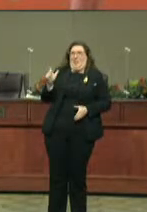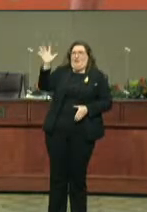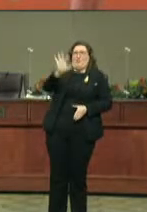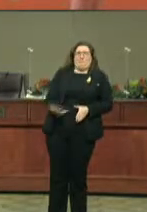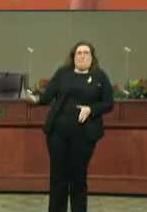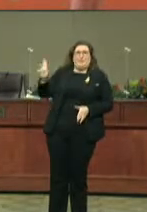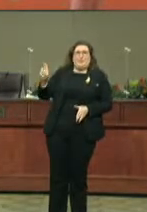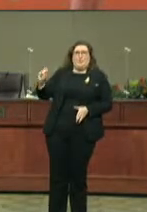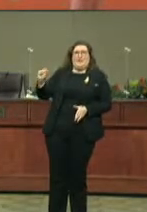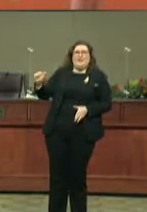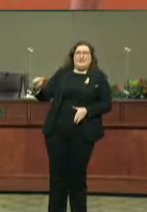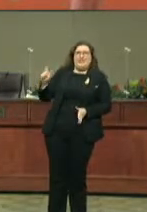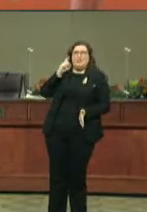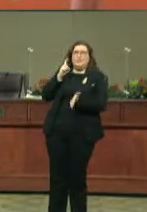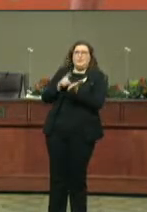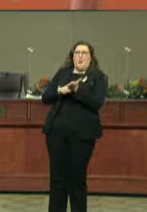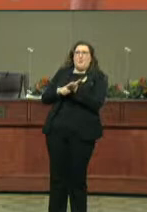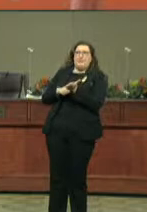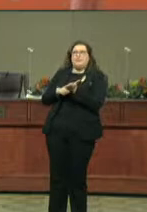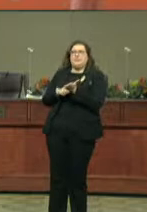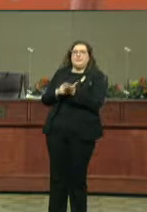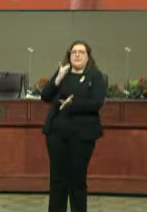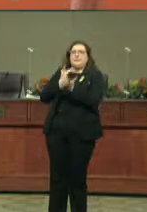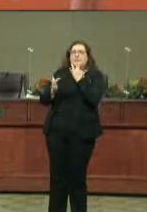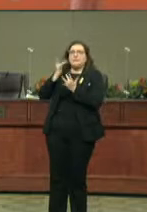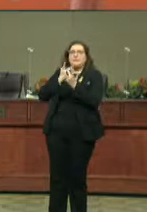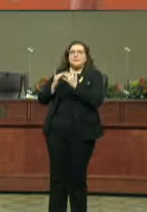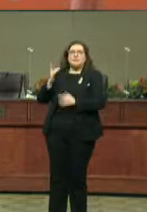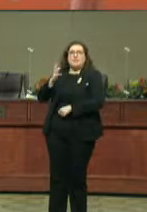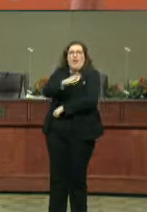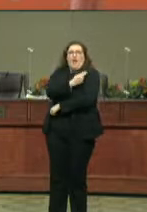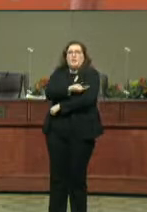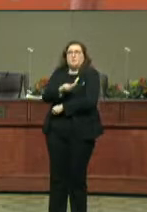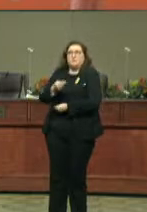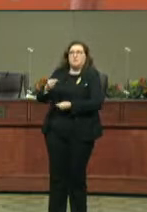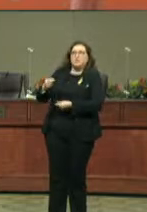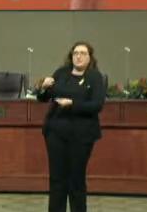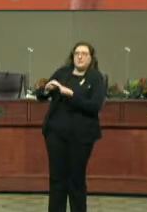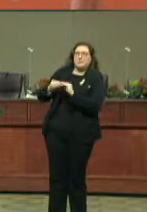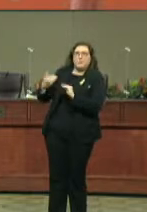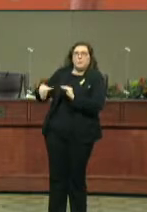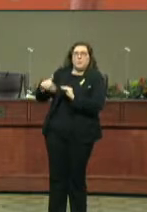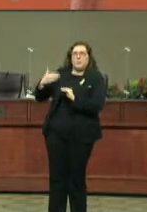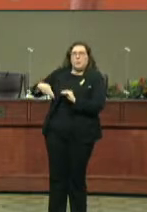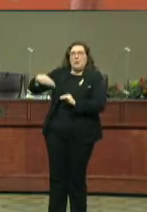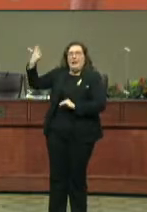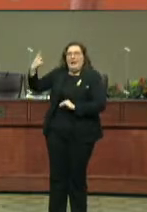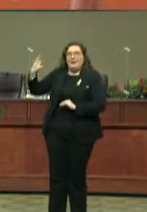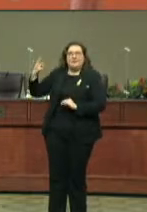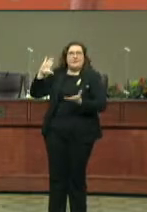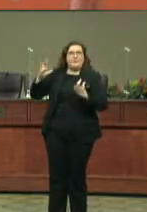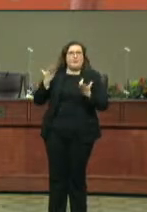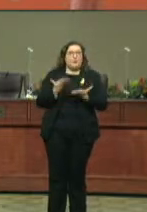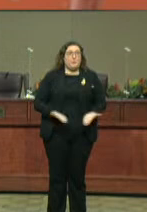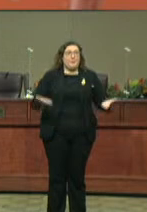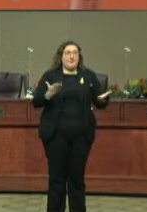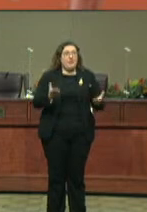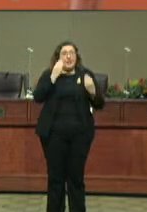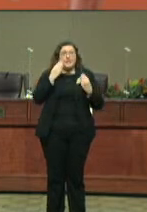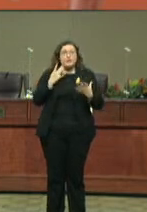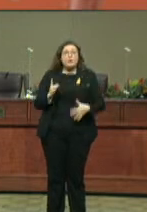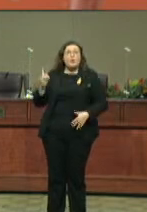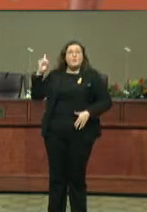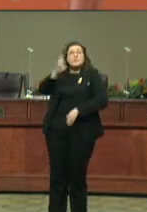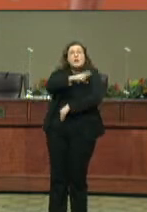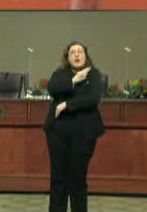want to give you some information where we stand. So this is our hospital bed census. We are doing this now weekly.